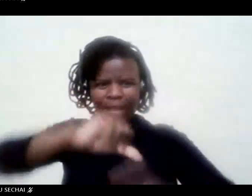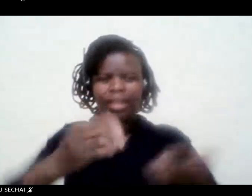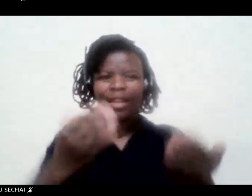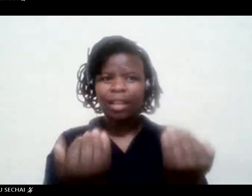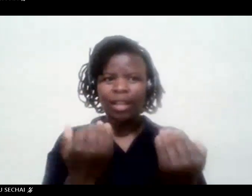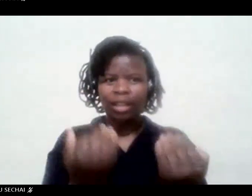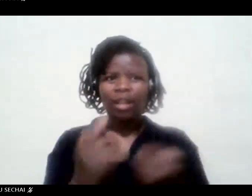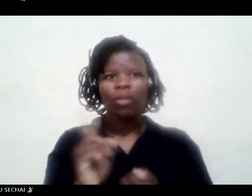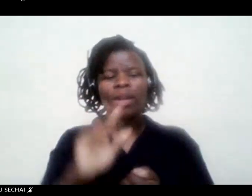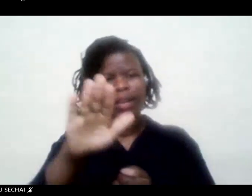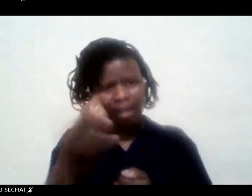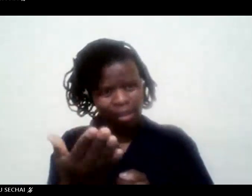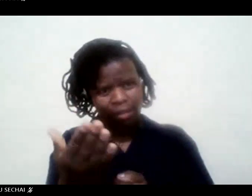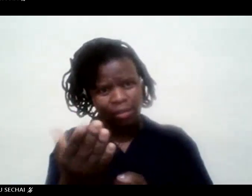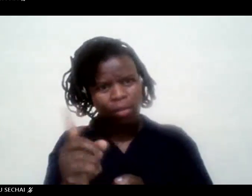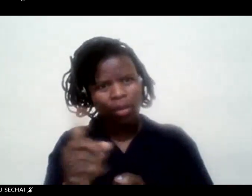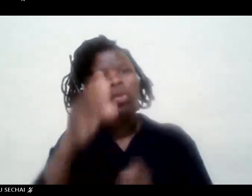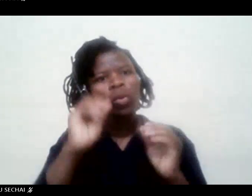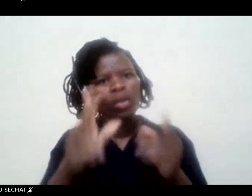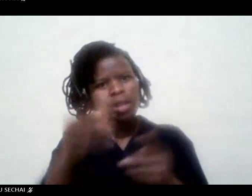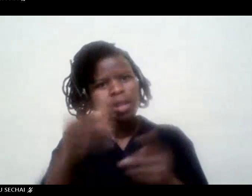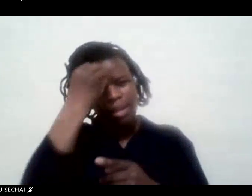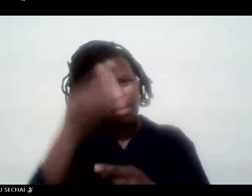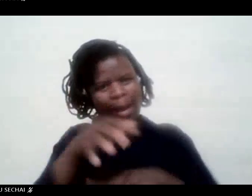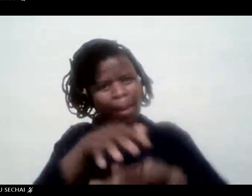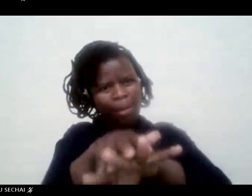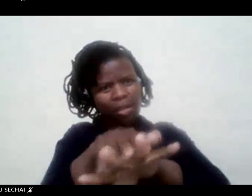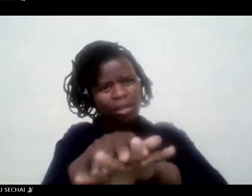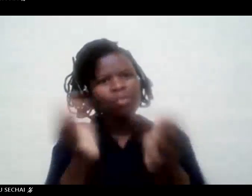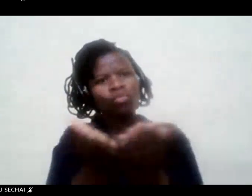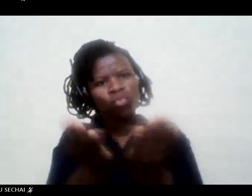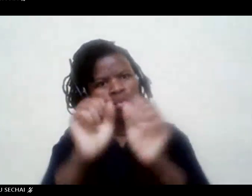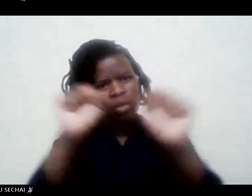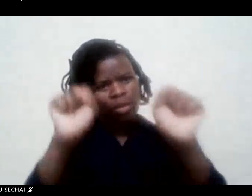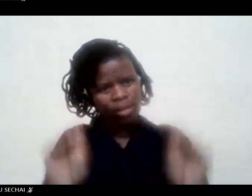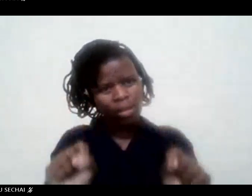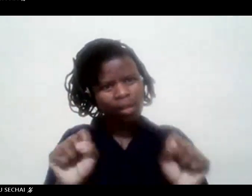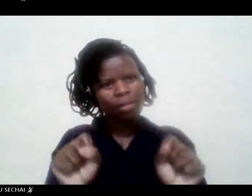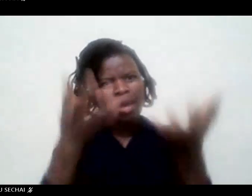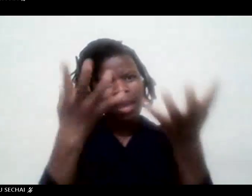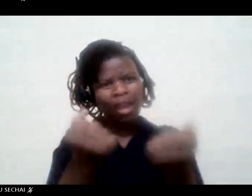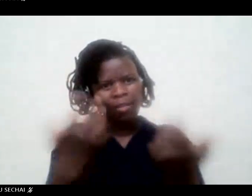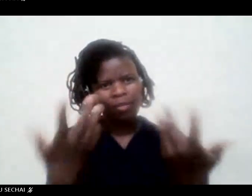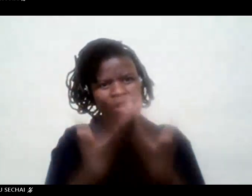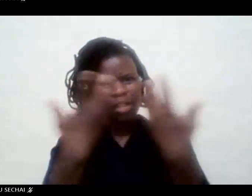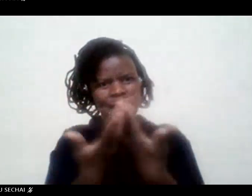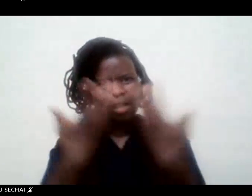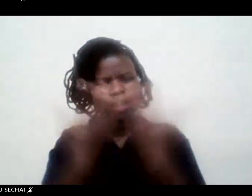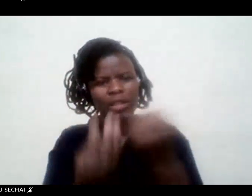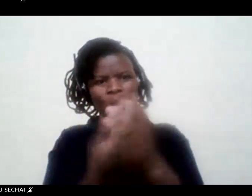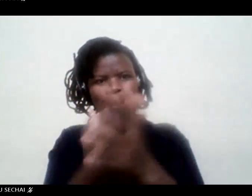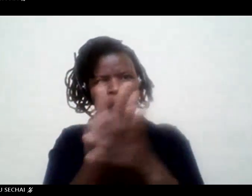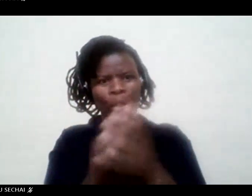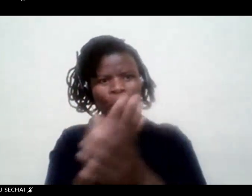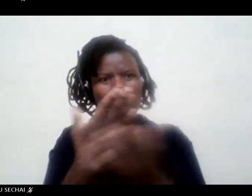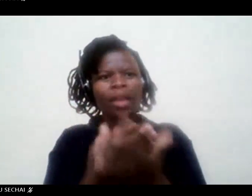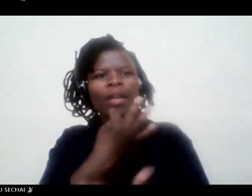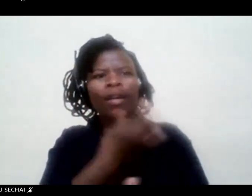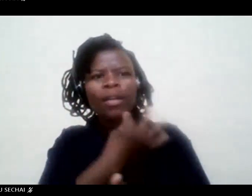if with regard to the mainstream schooling system, they had challenges that they are raising, to say there